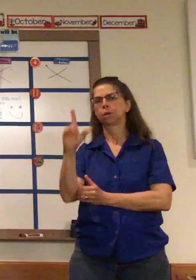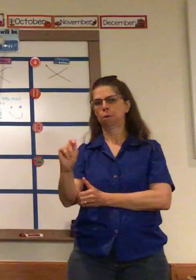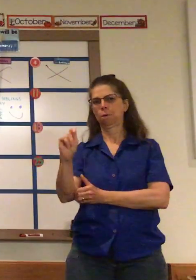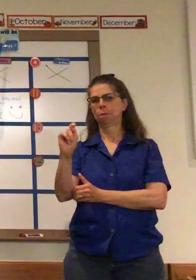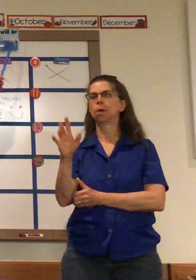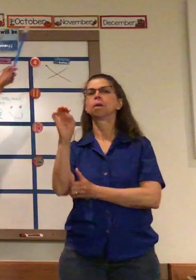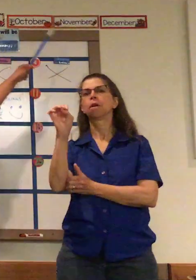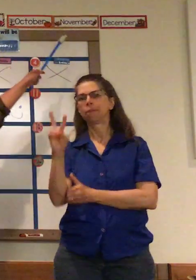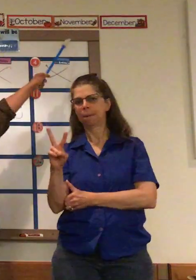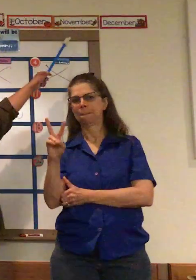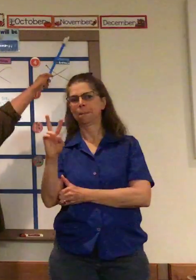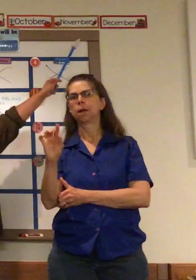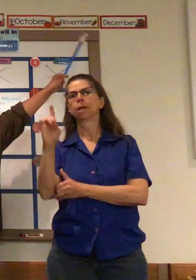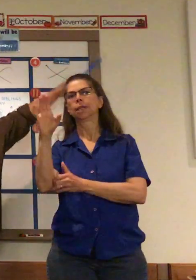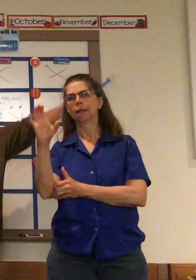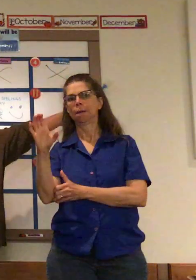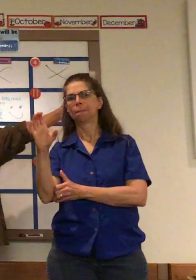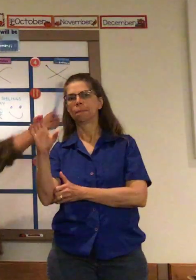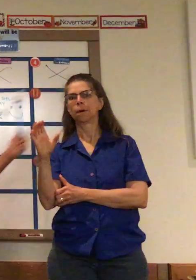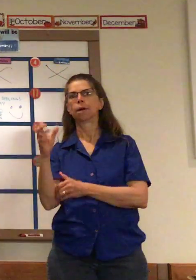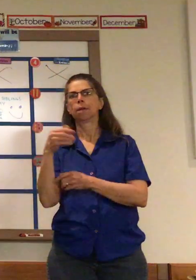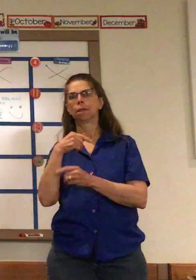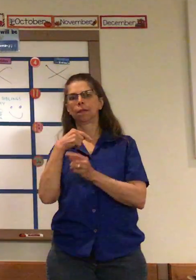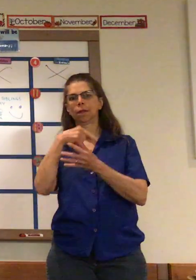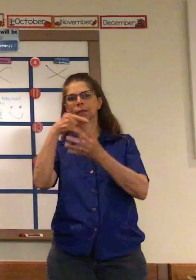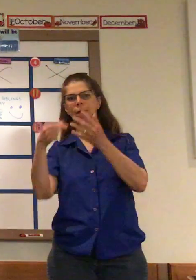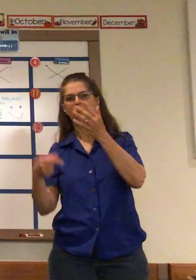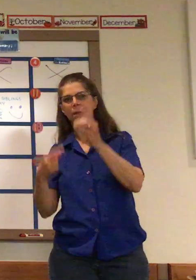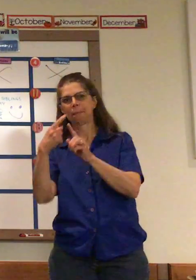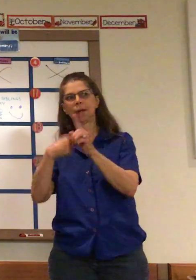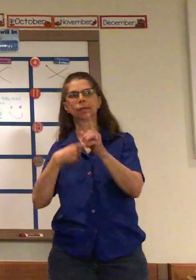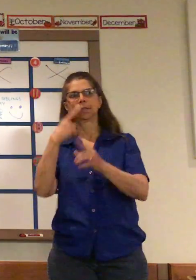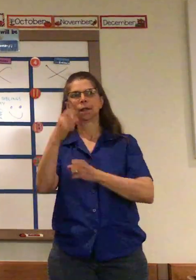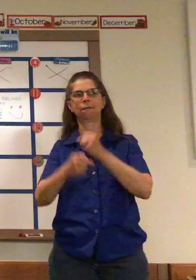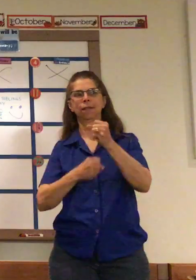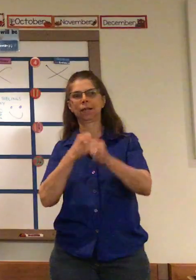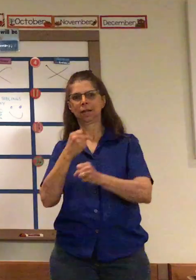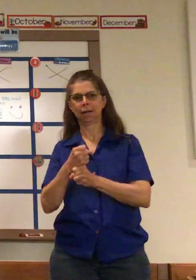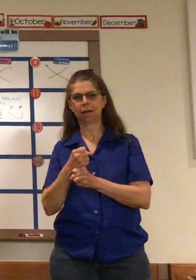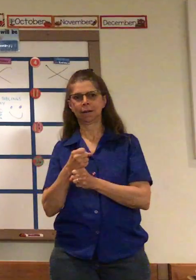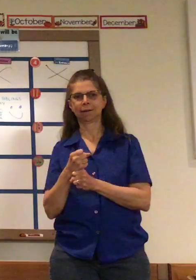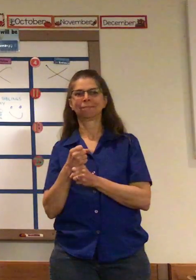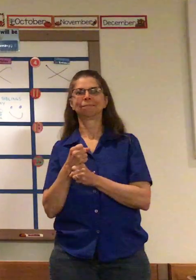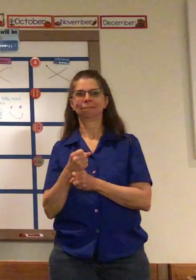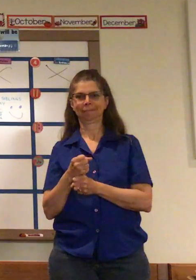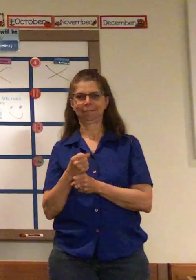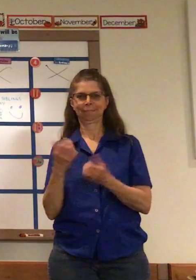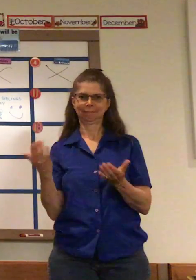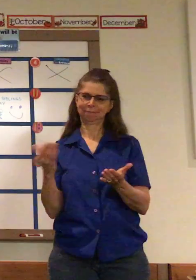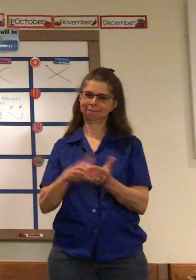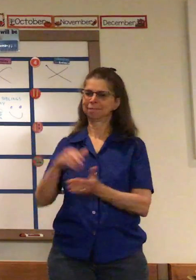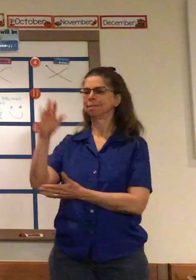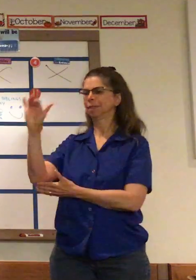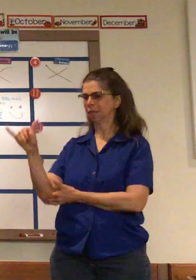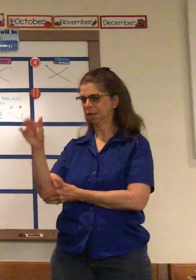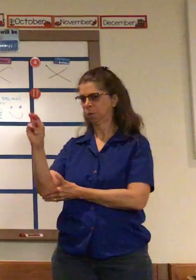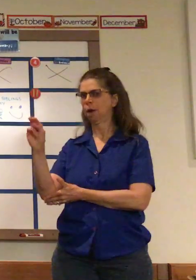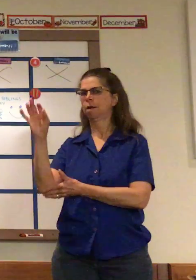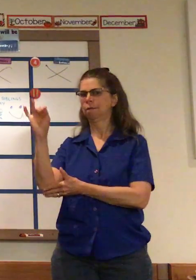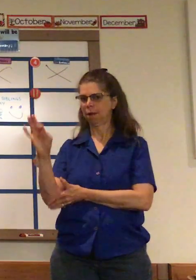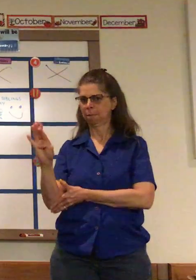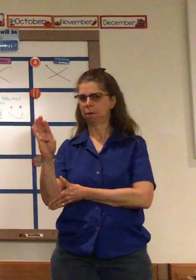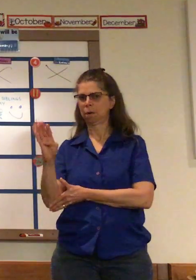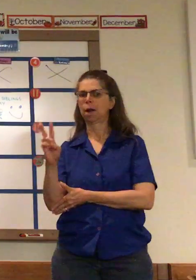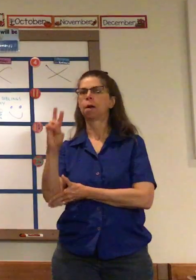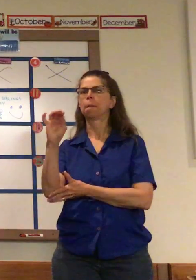September, October, November, December. These are the months of the year. Again.